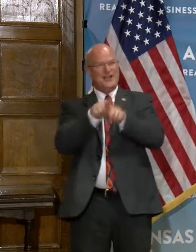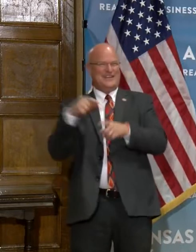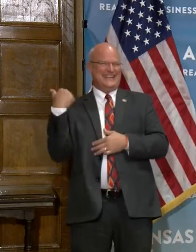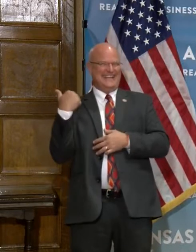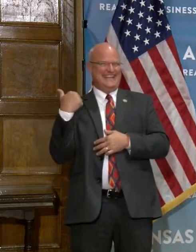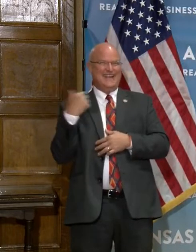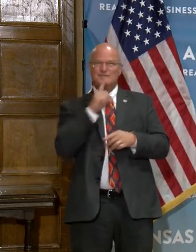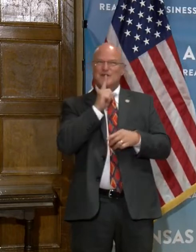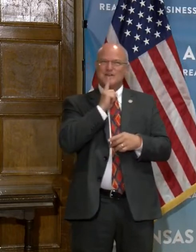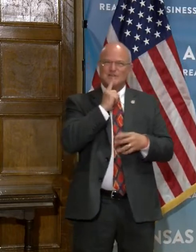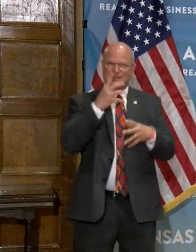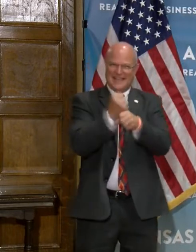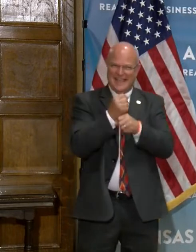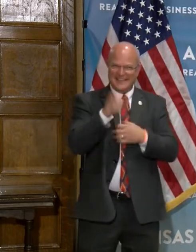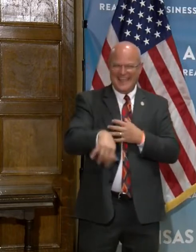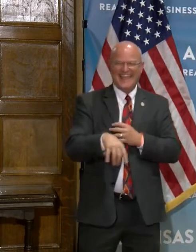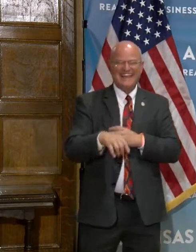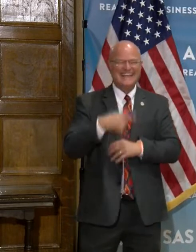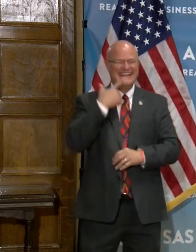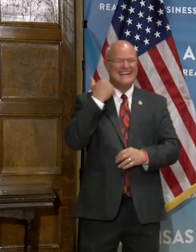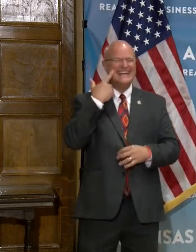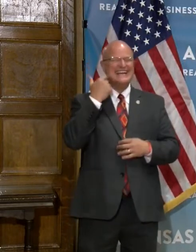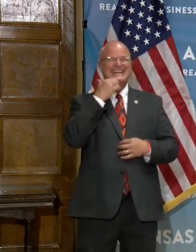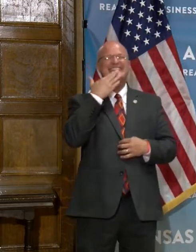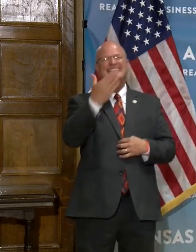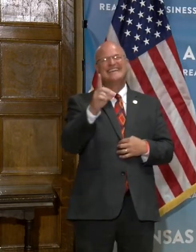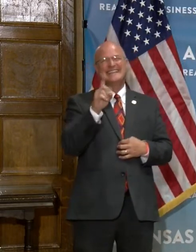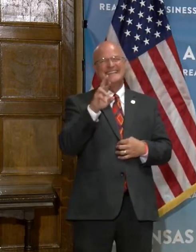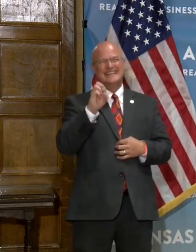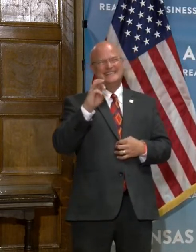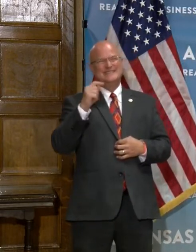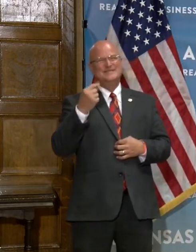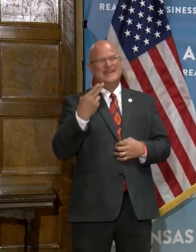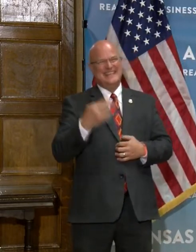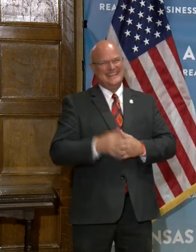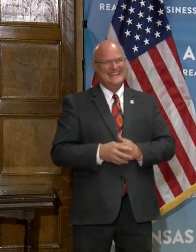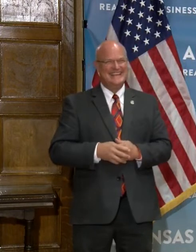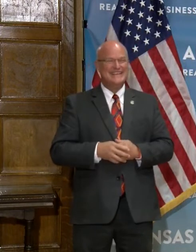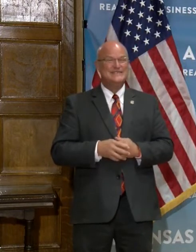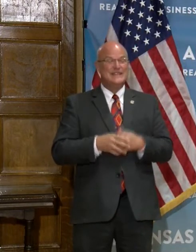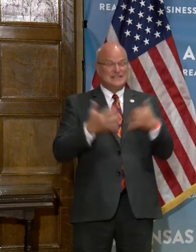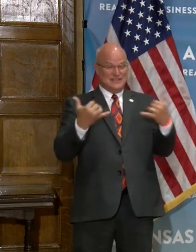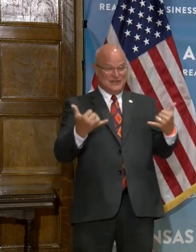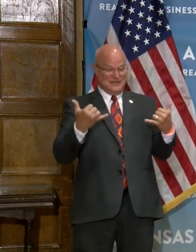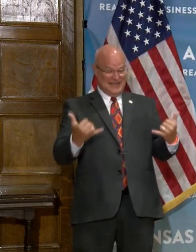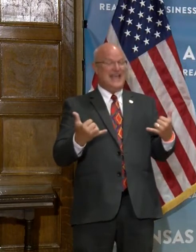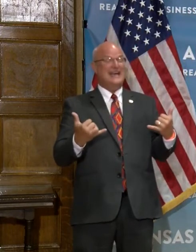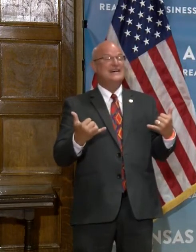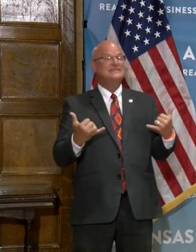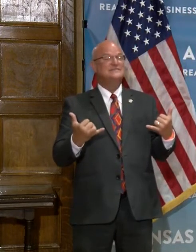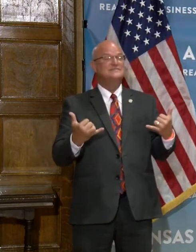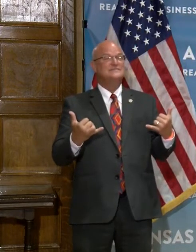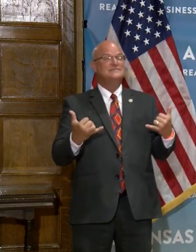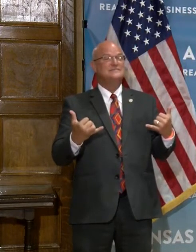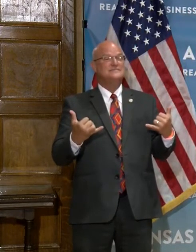All right, I wanted to make sure he'd catch that. Thank you, Dr. Smith. With that, let me go to